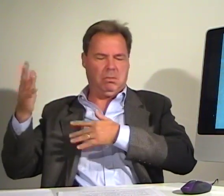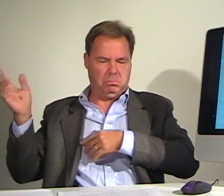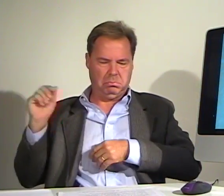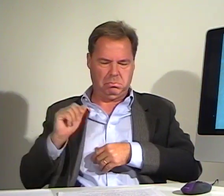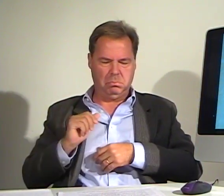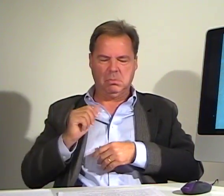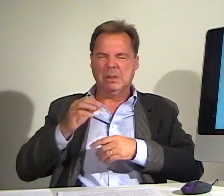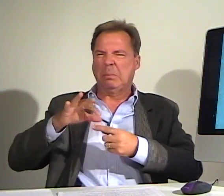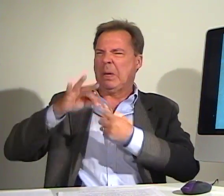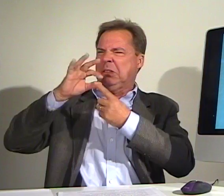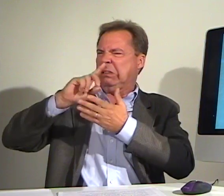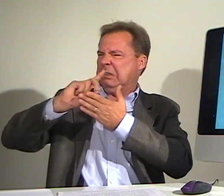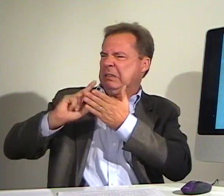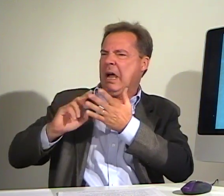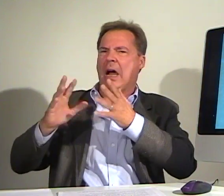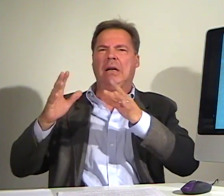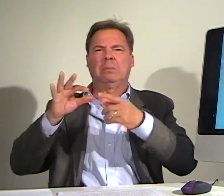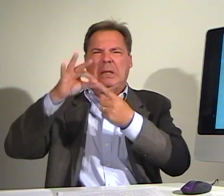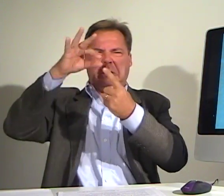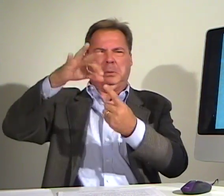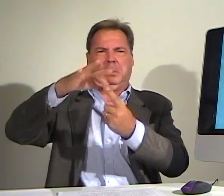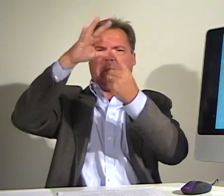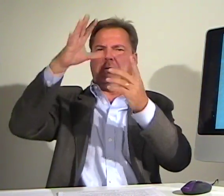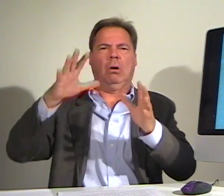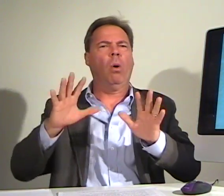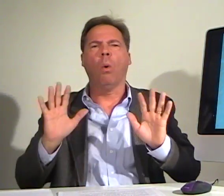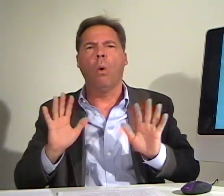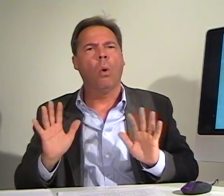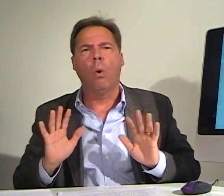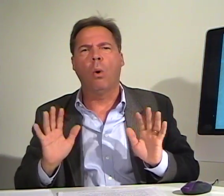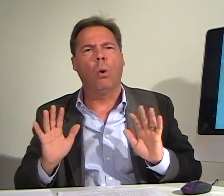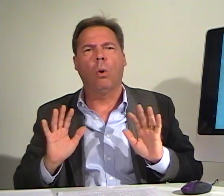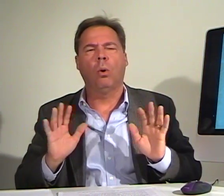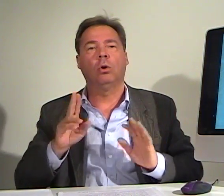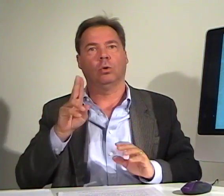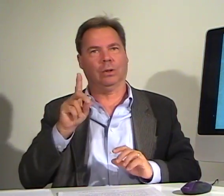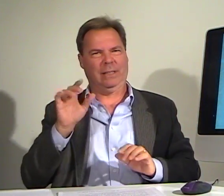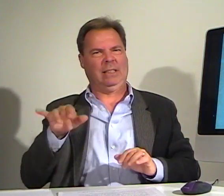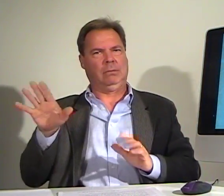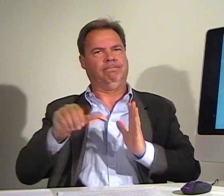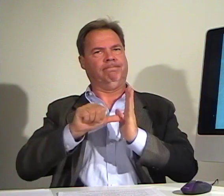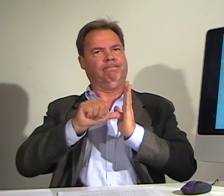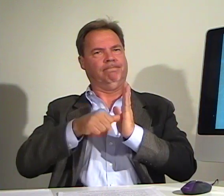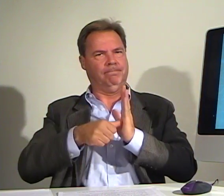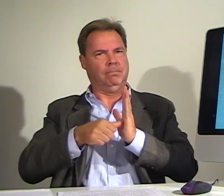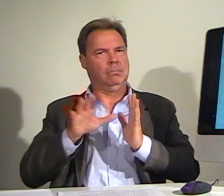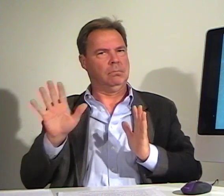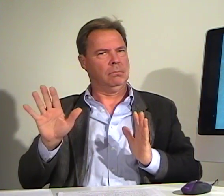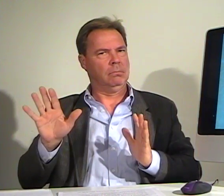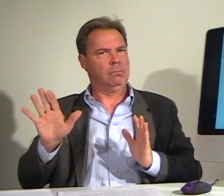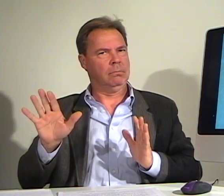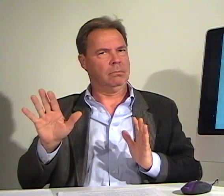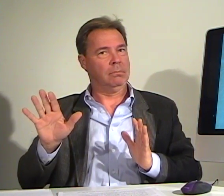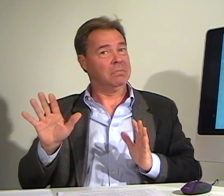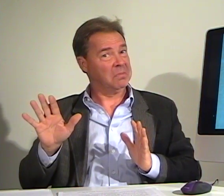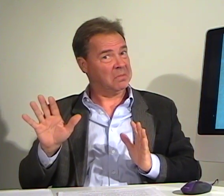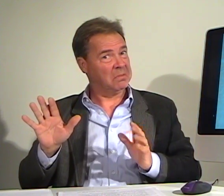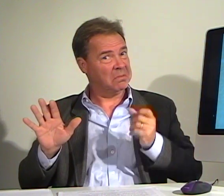of being specific to a special group or just having a special design. Universal design wants to make